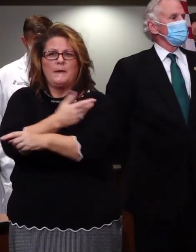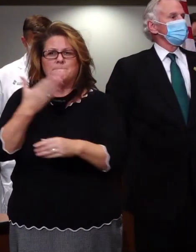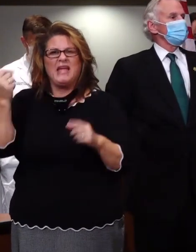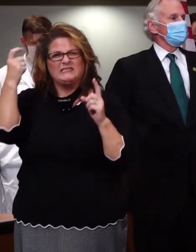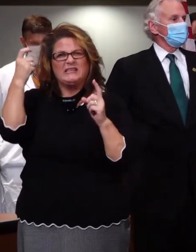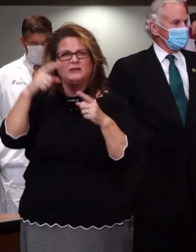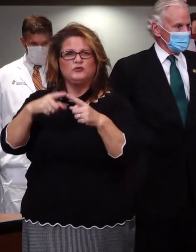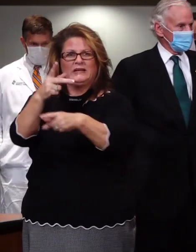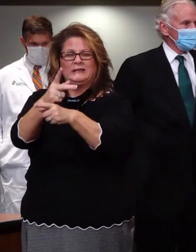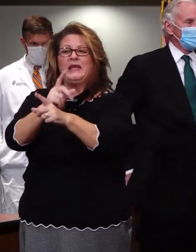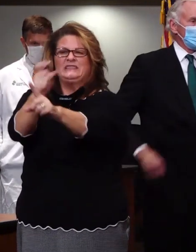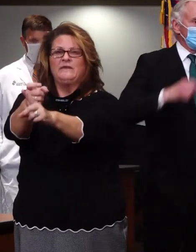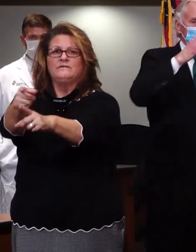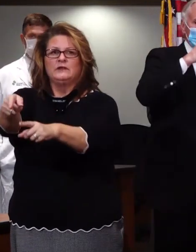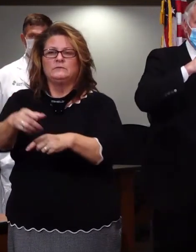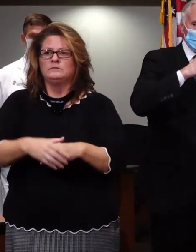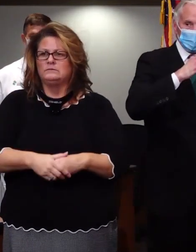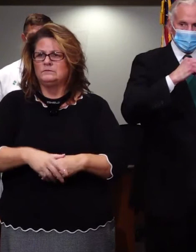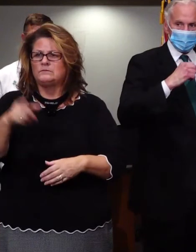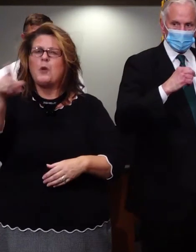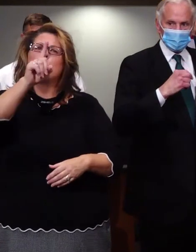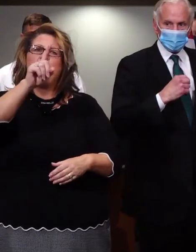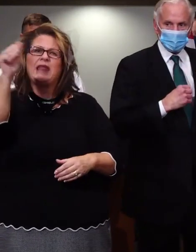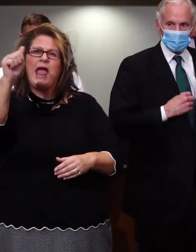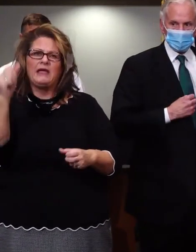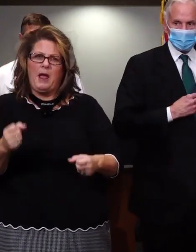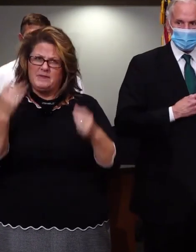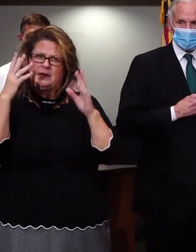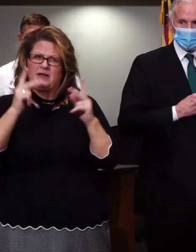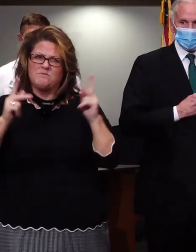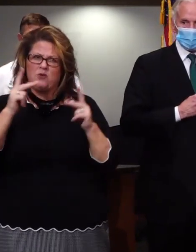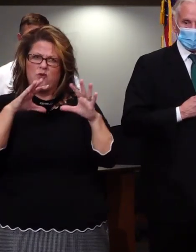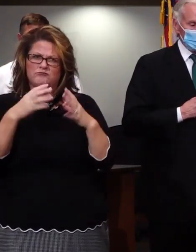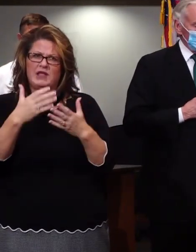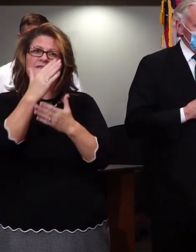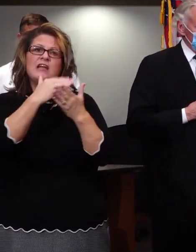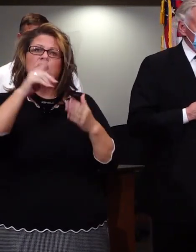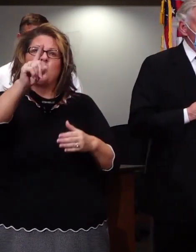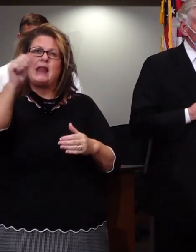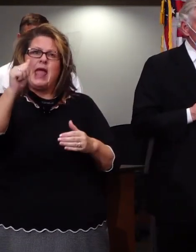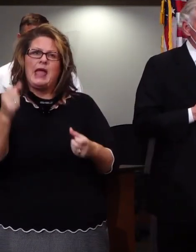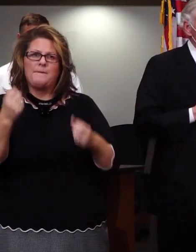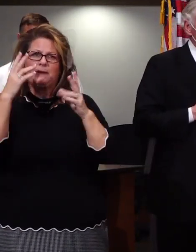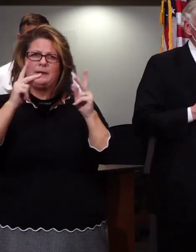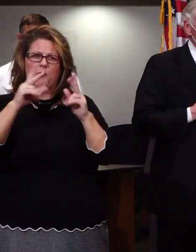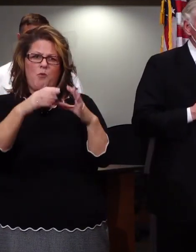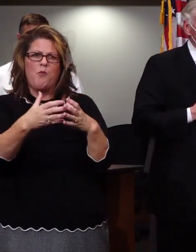keep them operational. How many people make up Group 1A? In Phase 1A, how many people is that